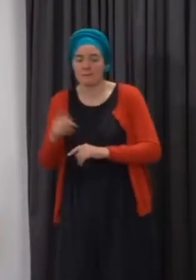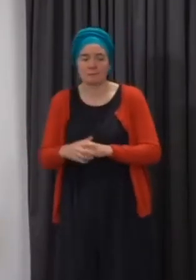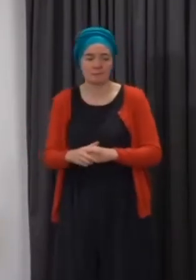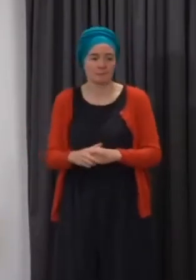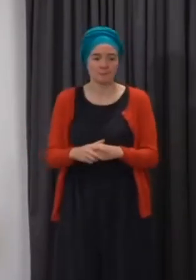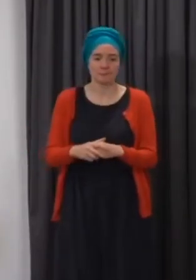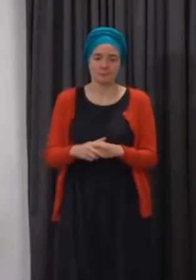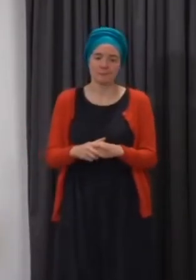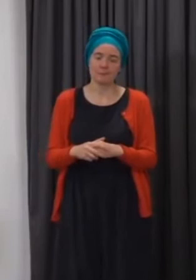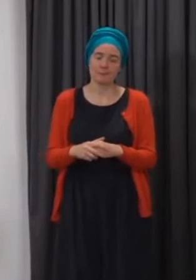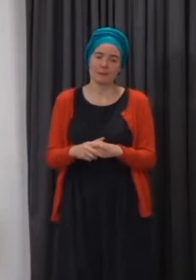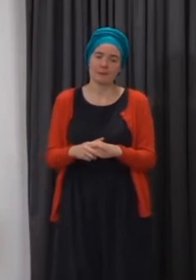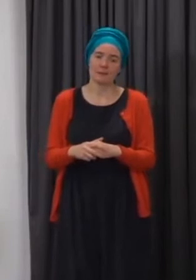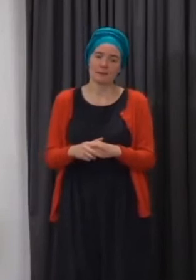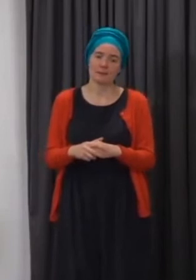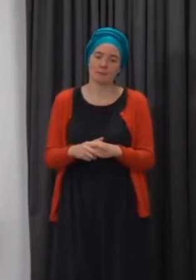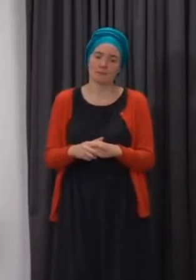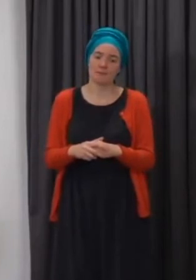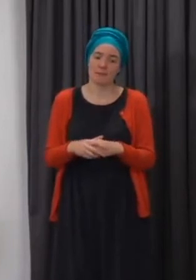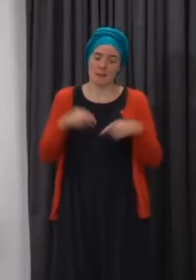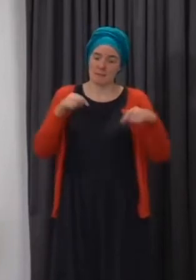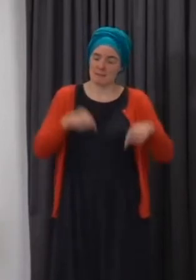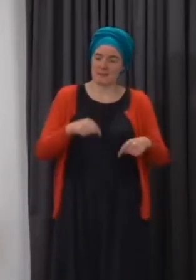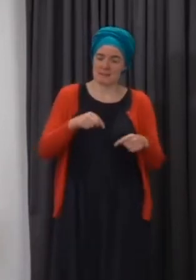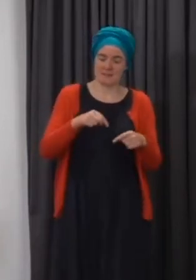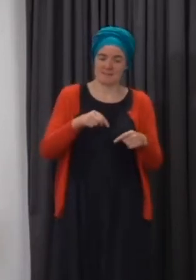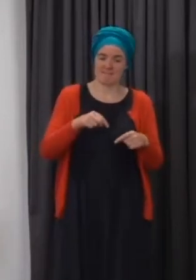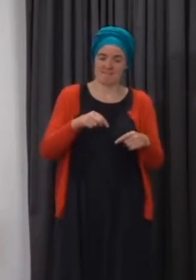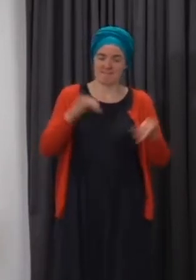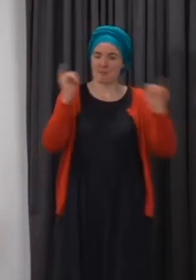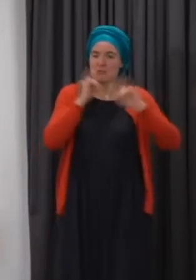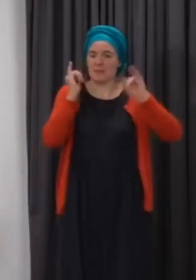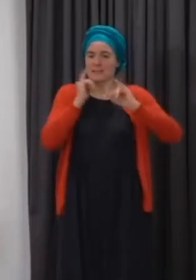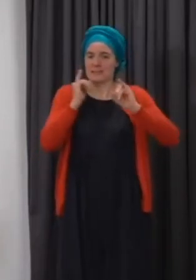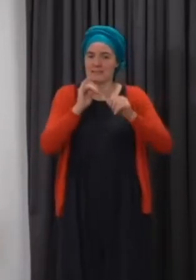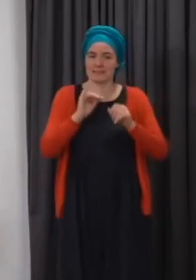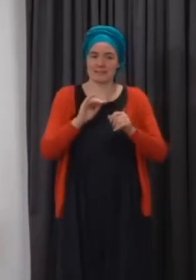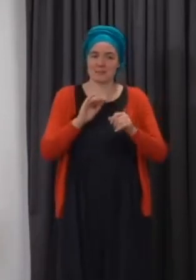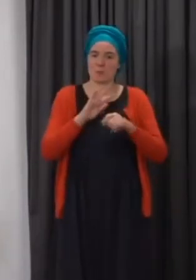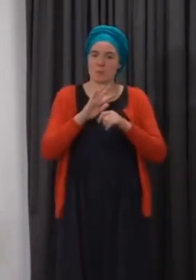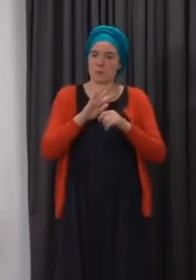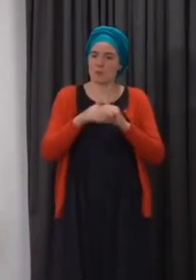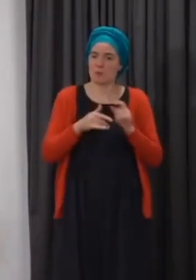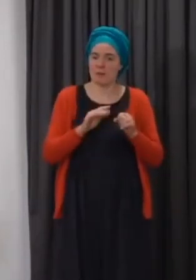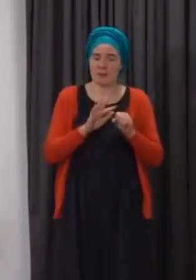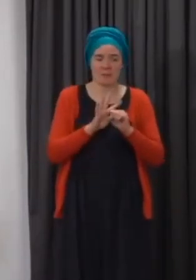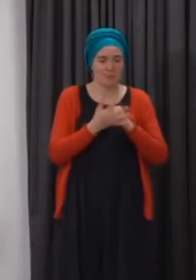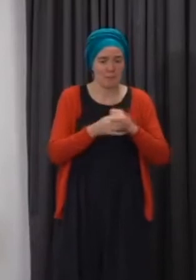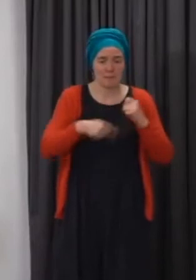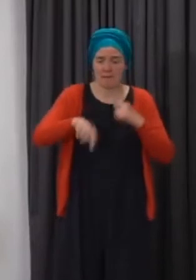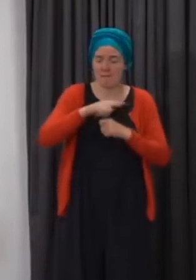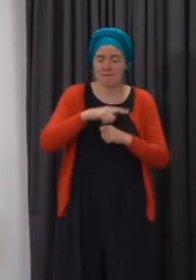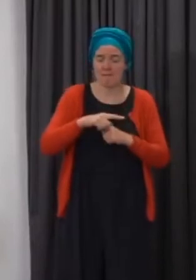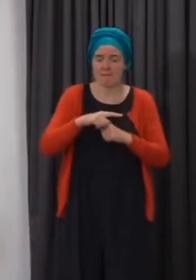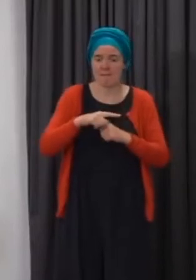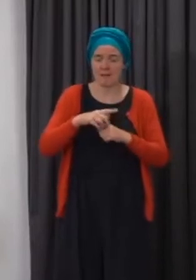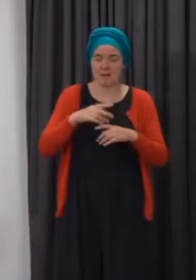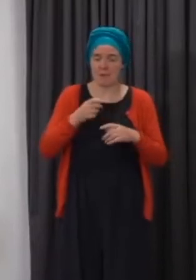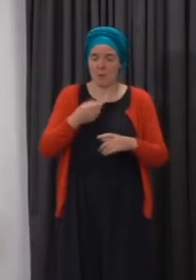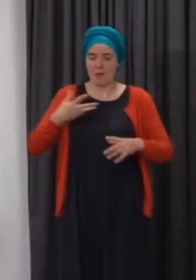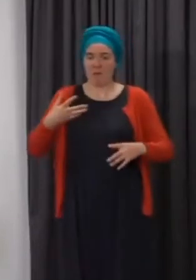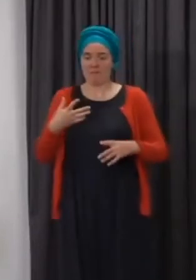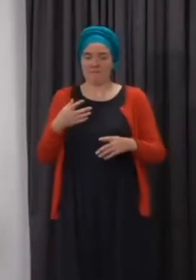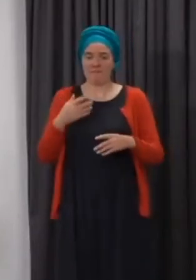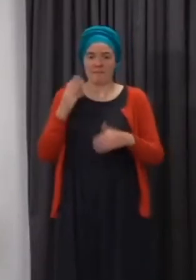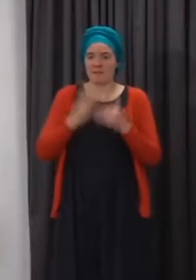recognise how quickly we have had to respond over these recent weeks to a once-in-a-century global pandemic. And clearly what we have had to